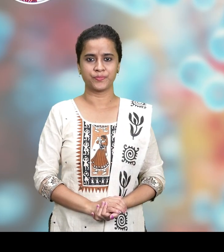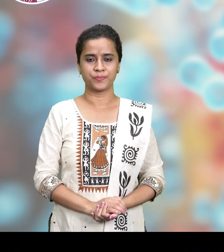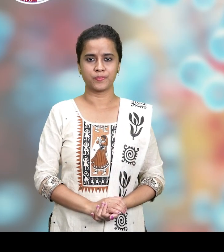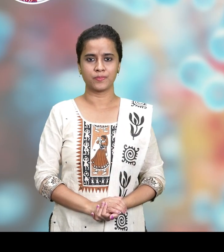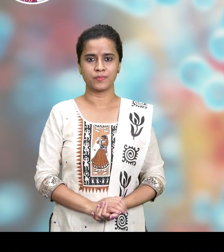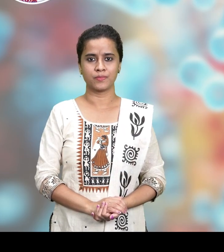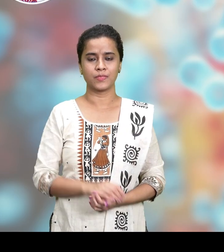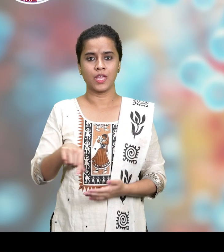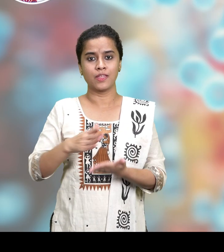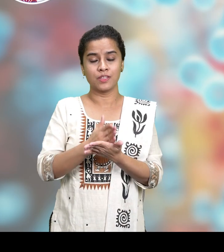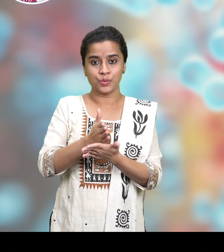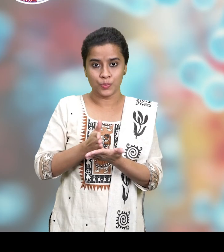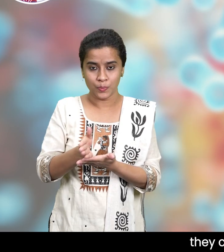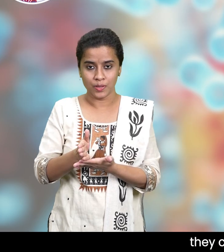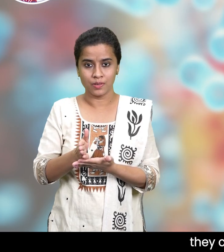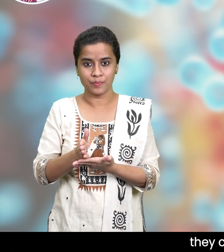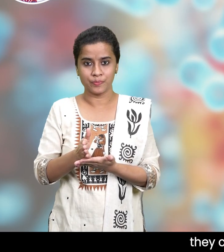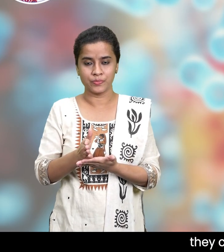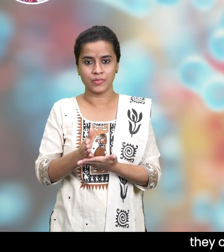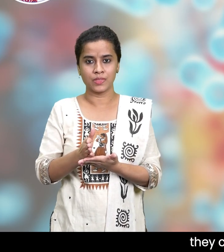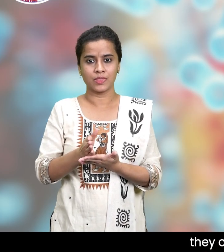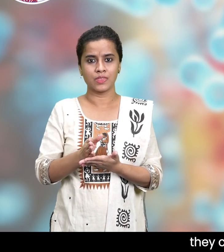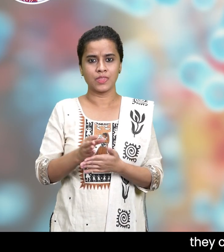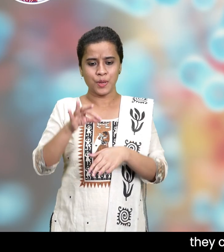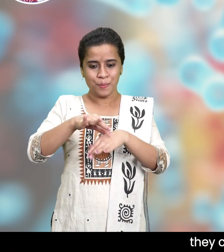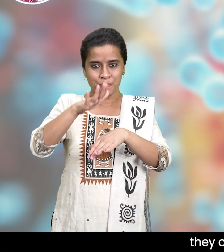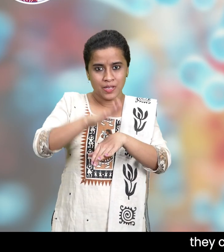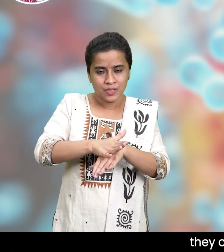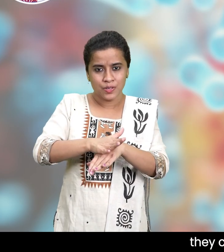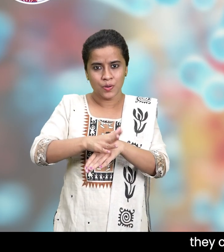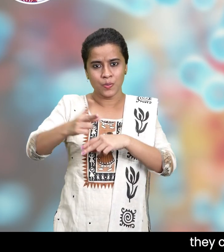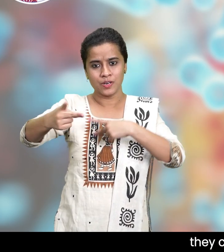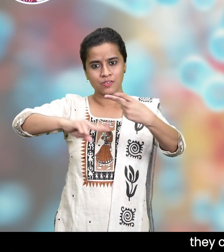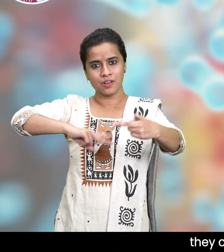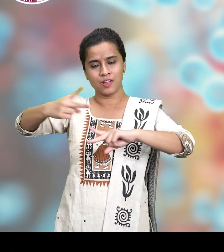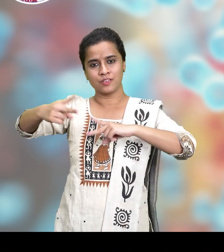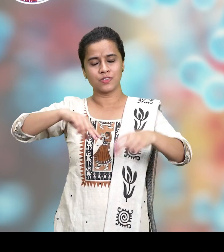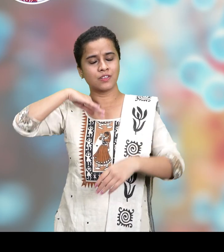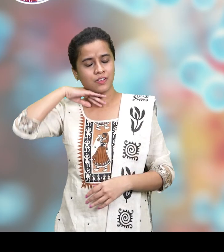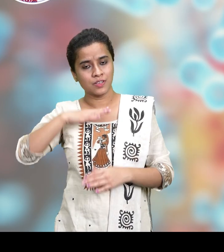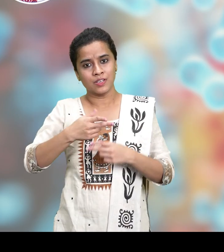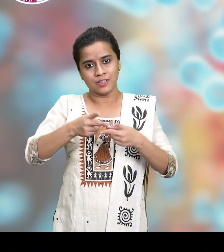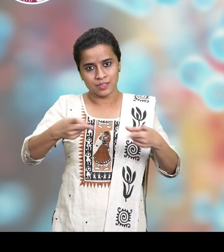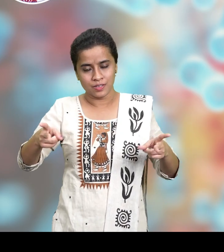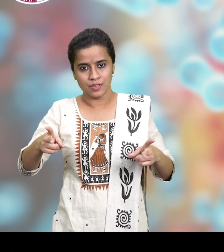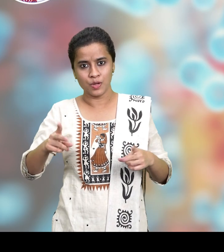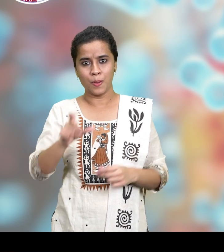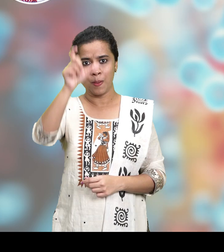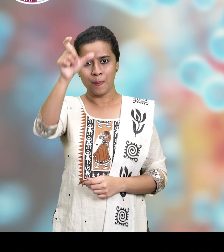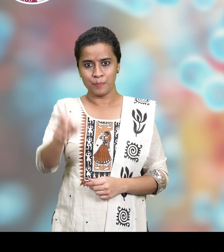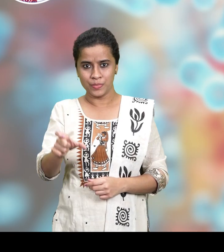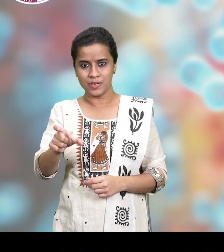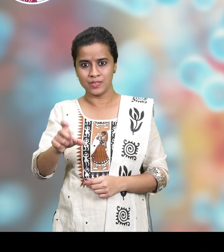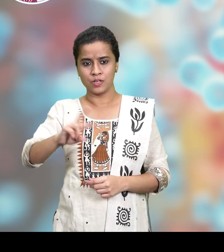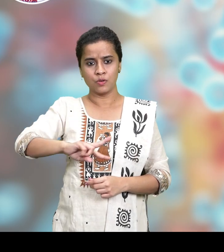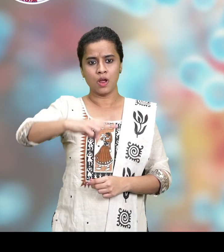In this way, they can transfer diseases from person to person.